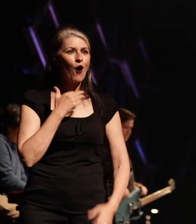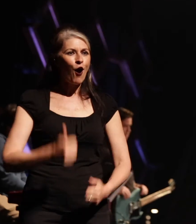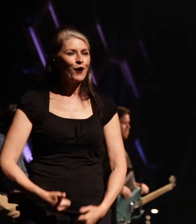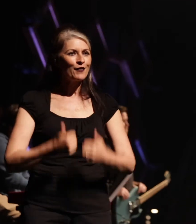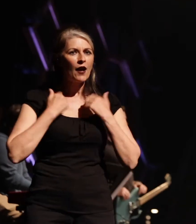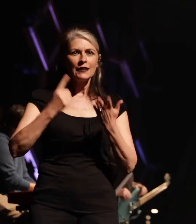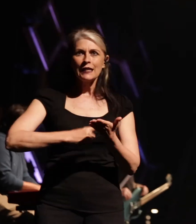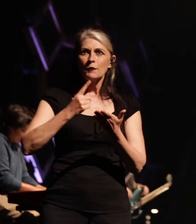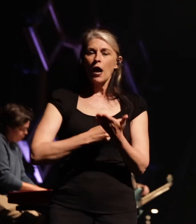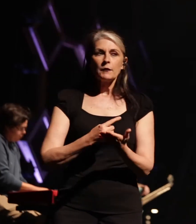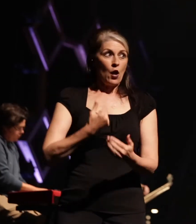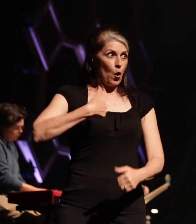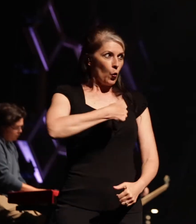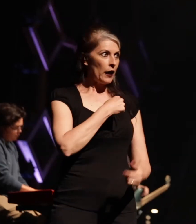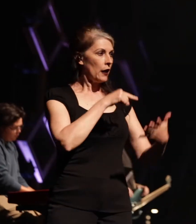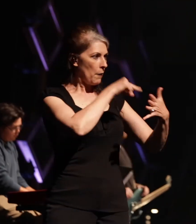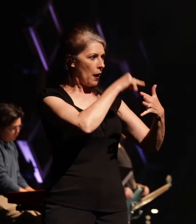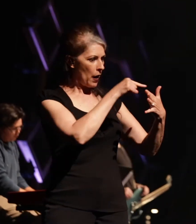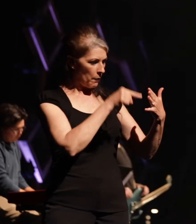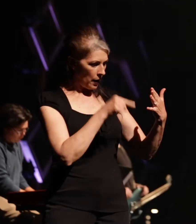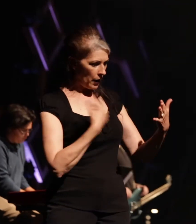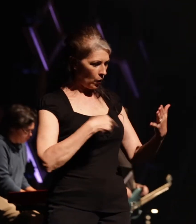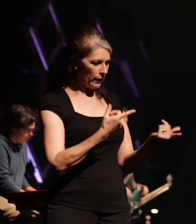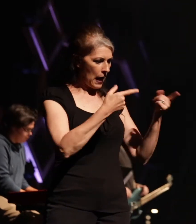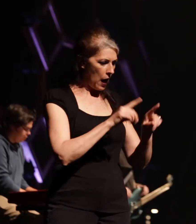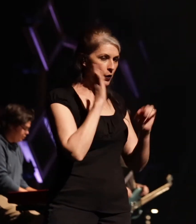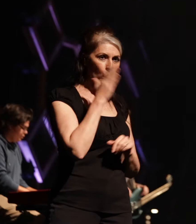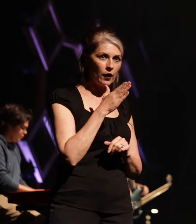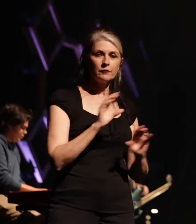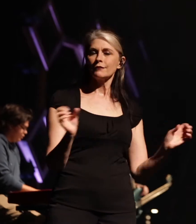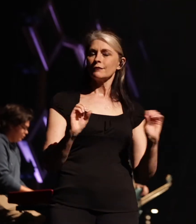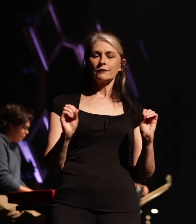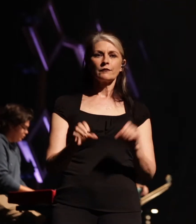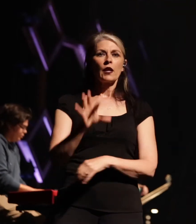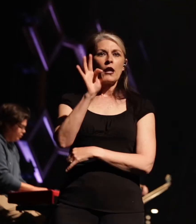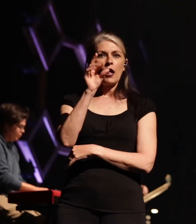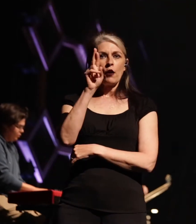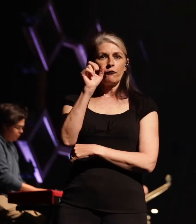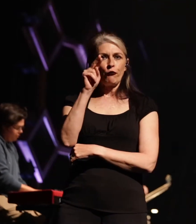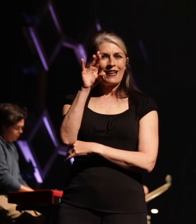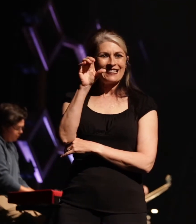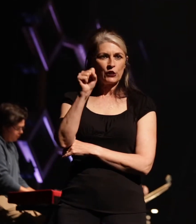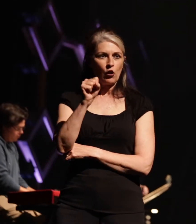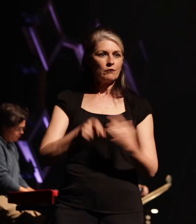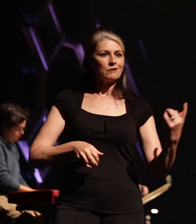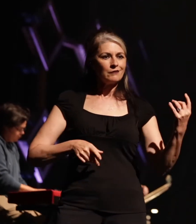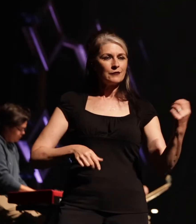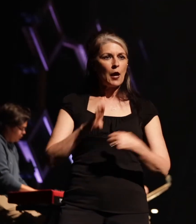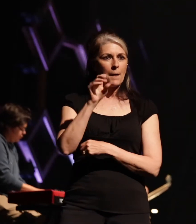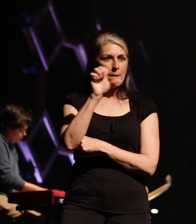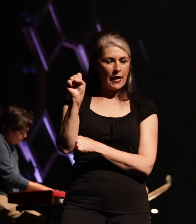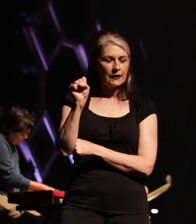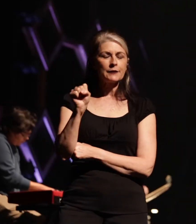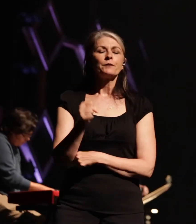sometimes we just think we need to do all the things. We need to make it happen. And Francisco actually, on the bass right over here, during our prayer, our